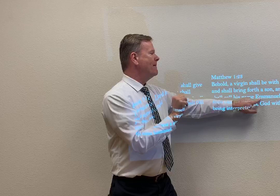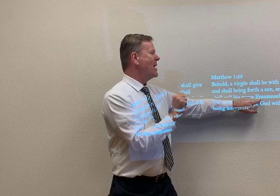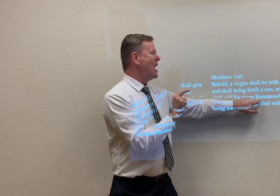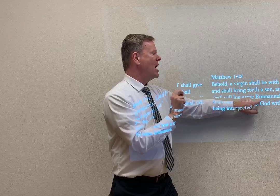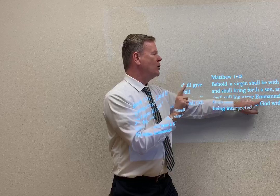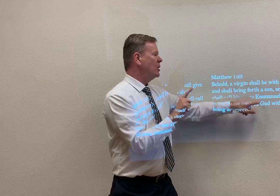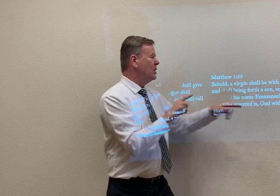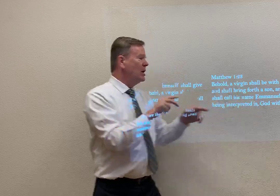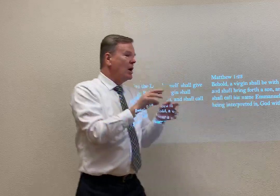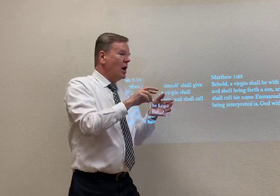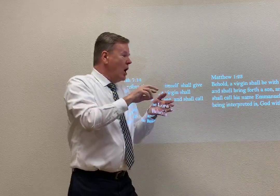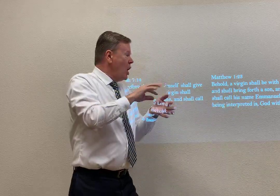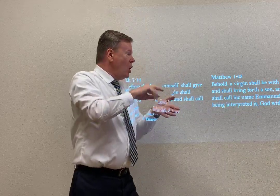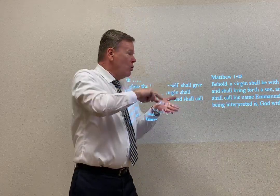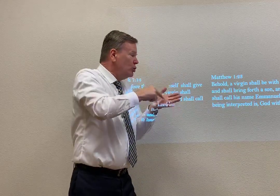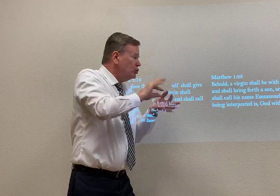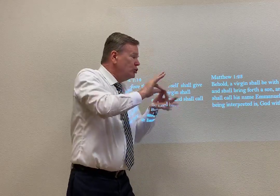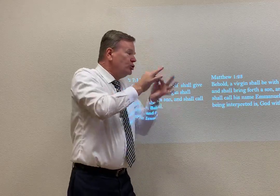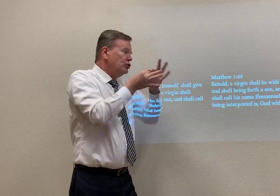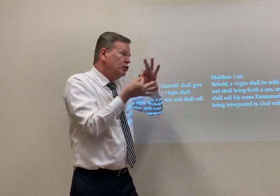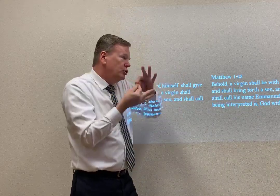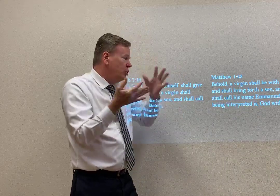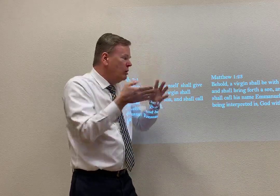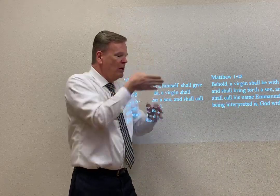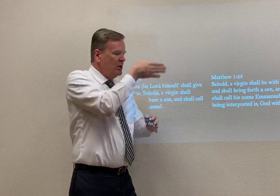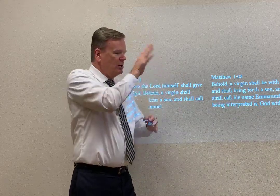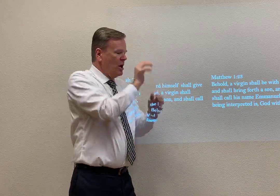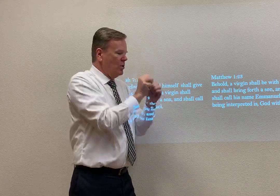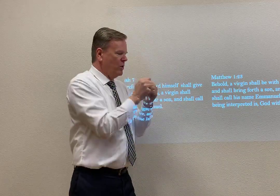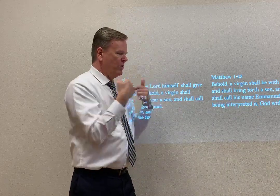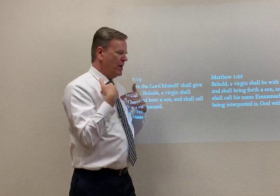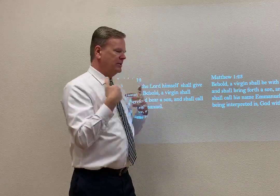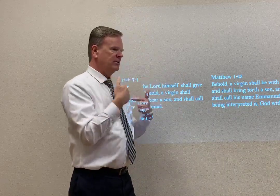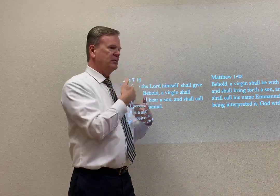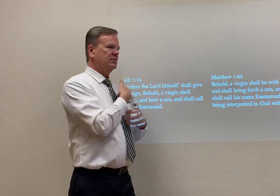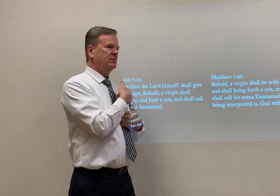Emmanuel, which being interpreted is God with us."